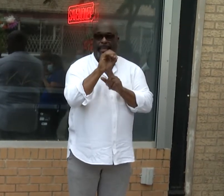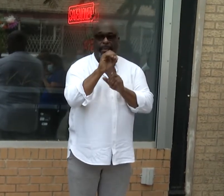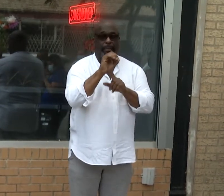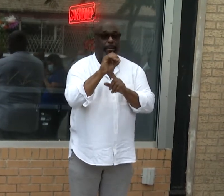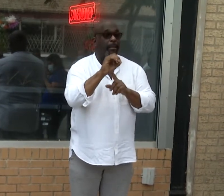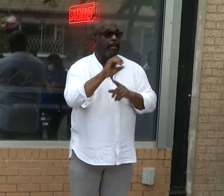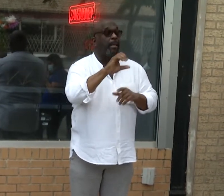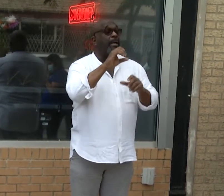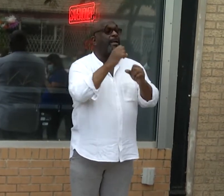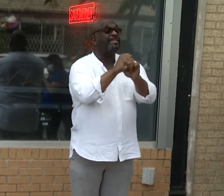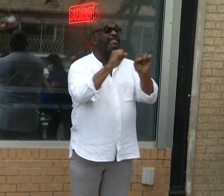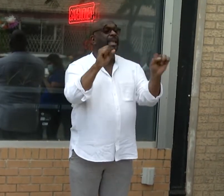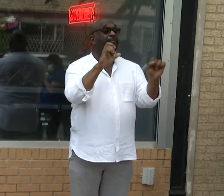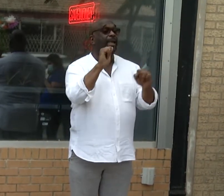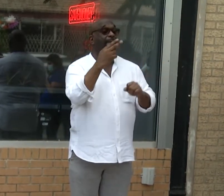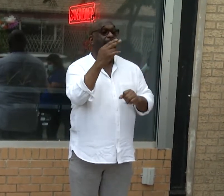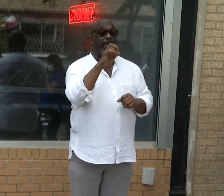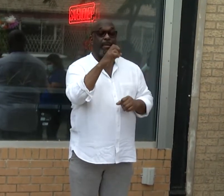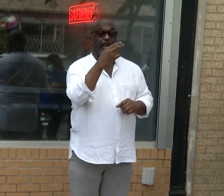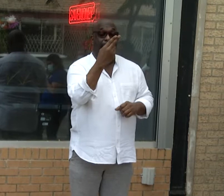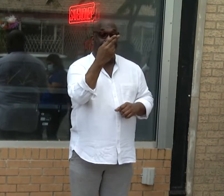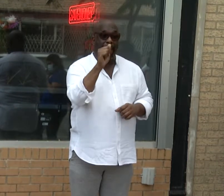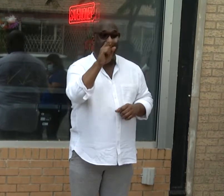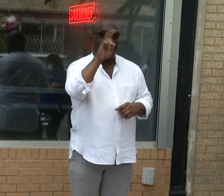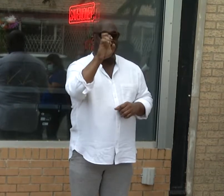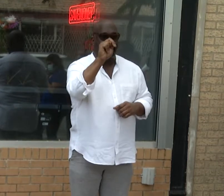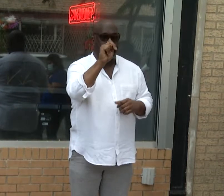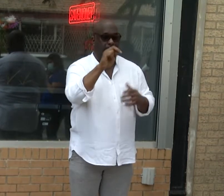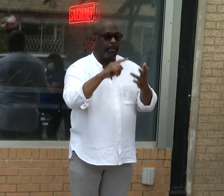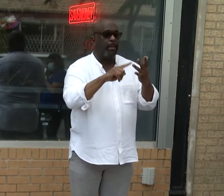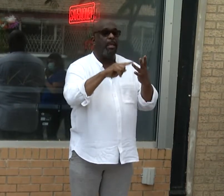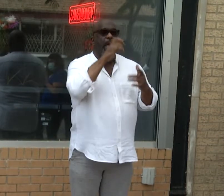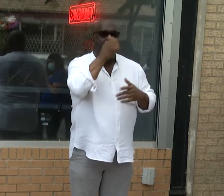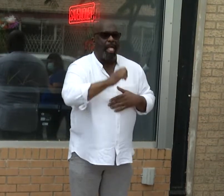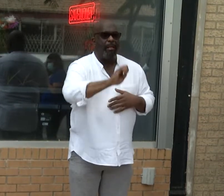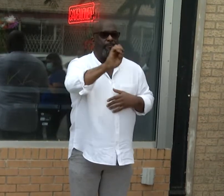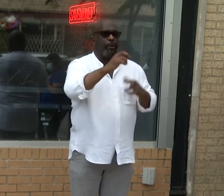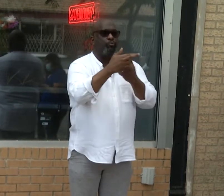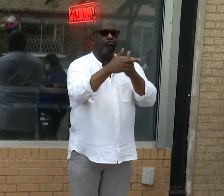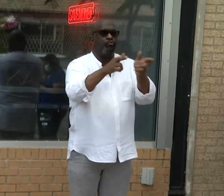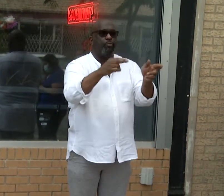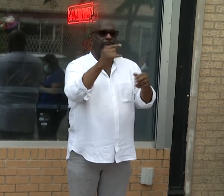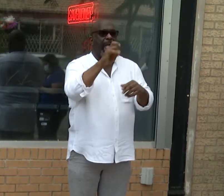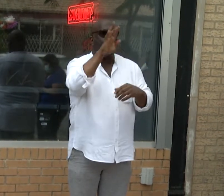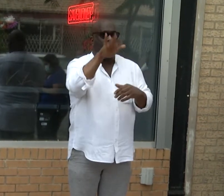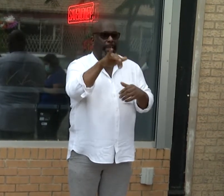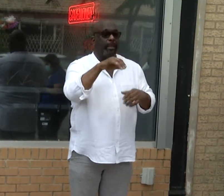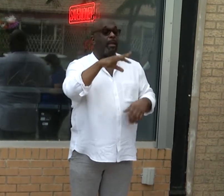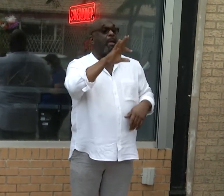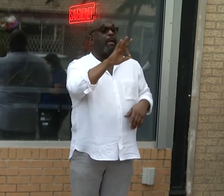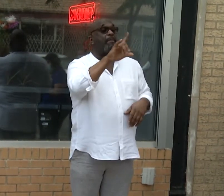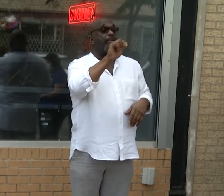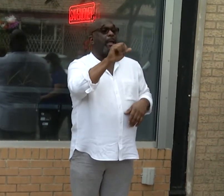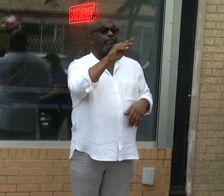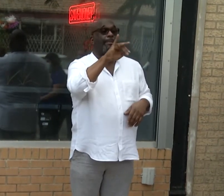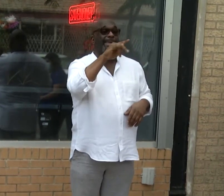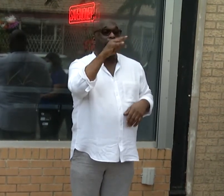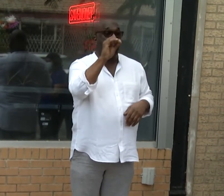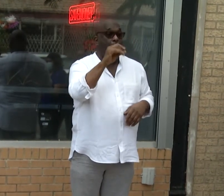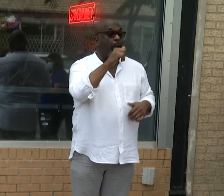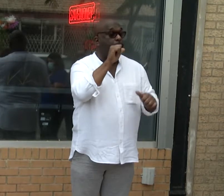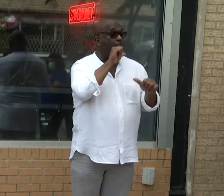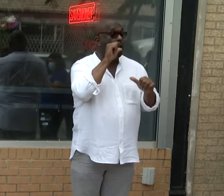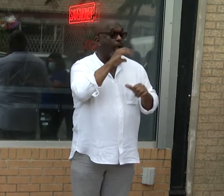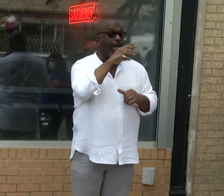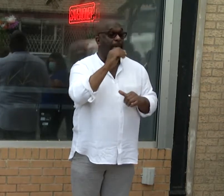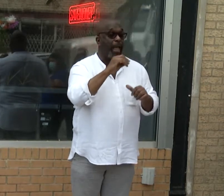a safe haven, the Elephant Room Gallery, Flamingo's Bar and Grill,